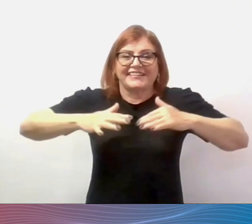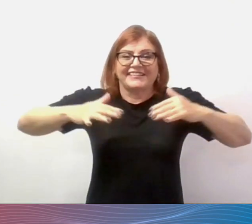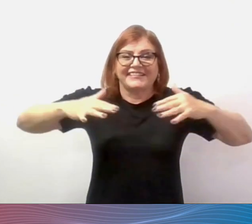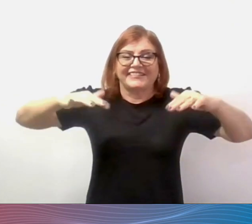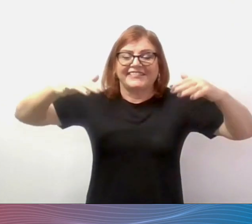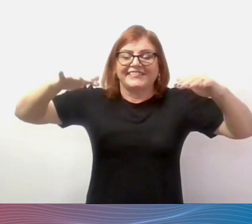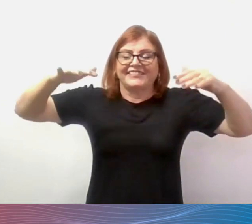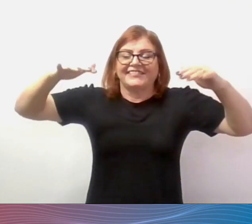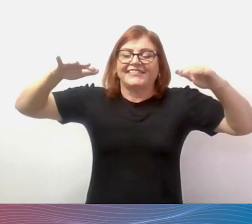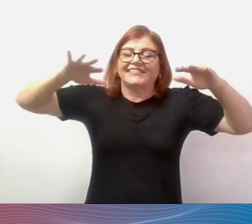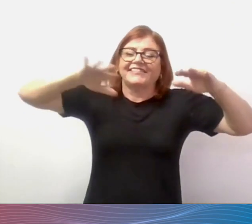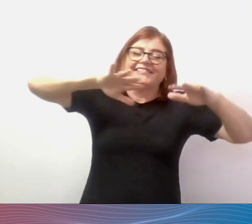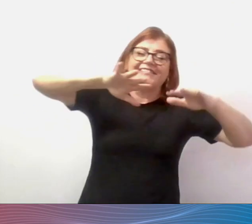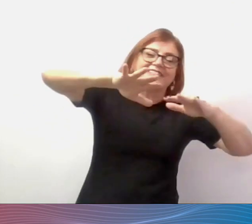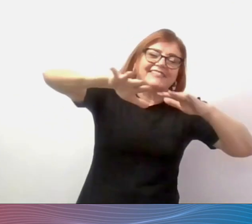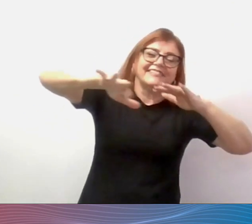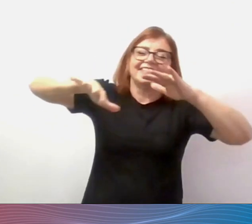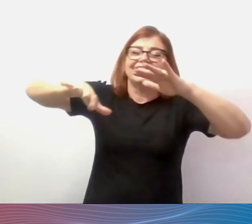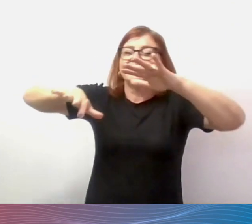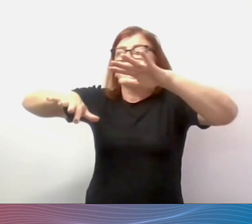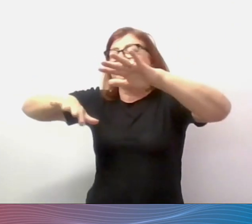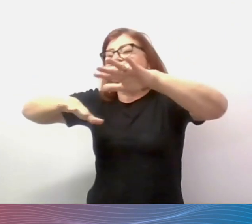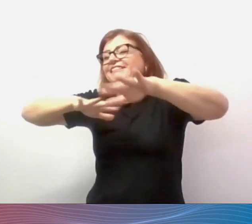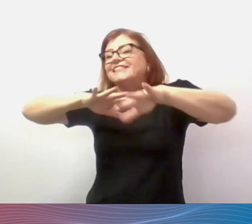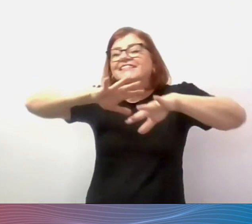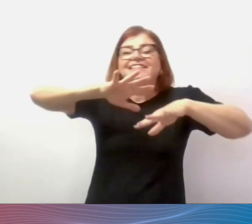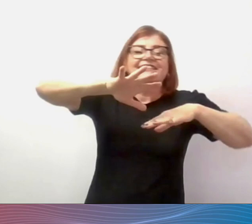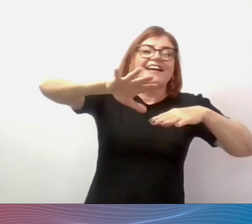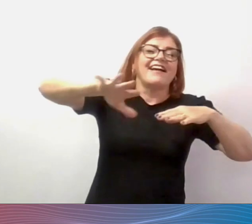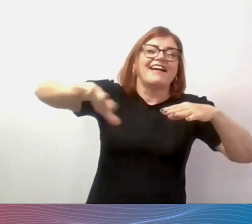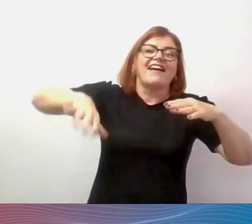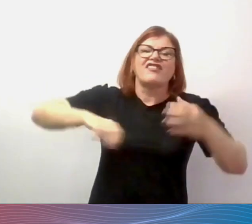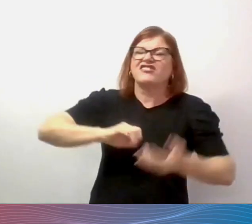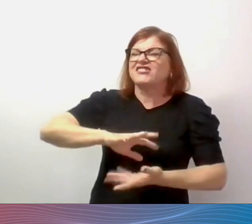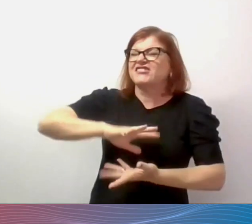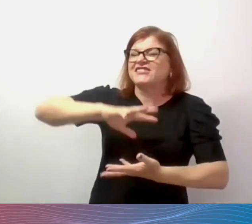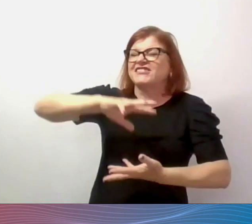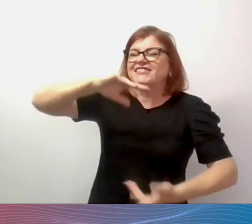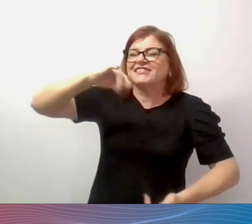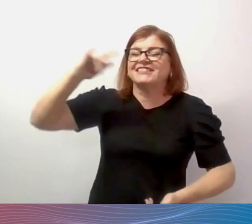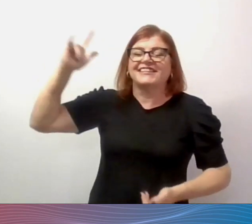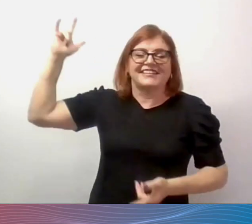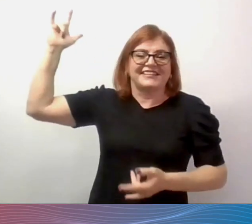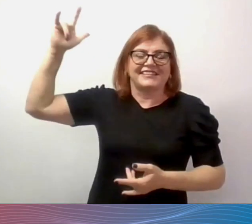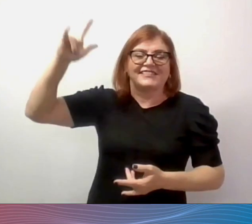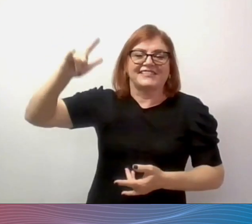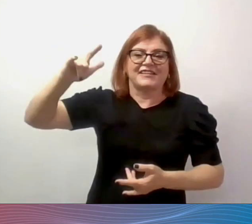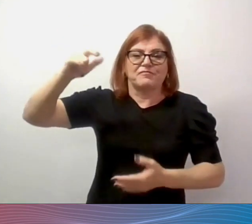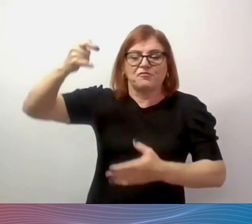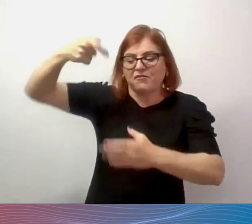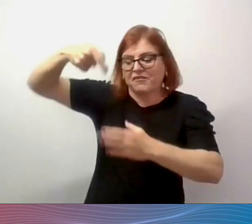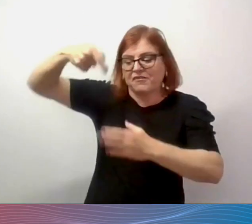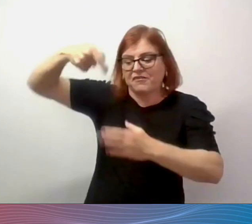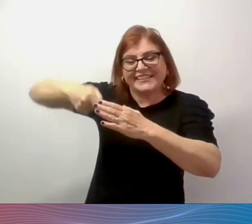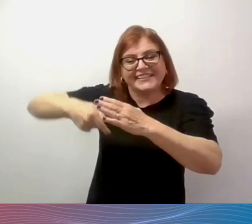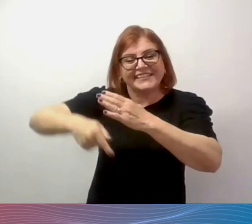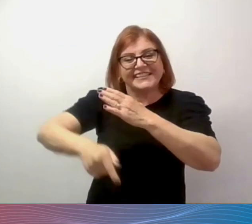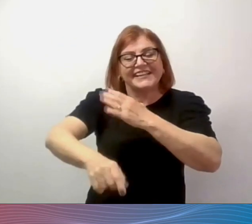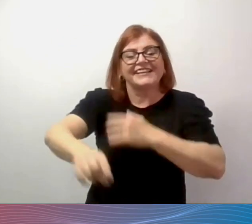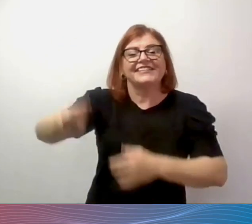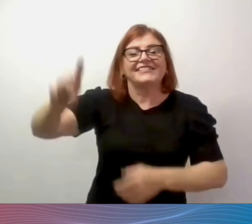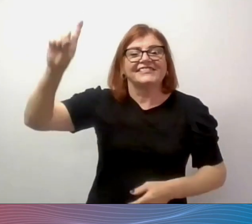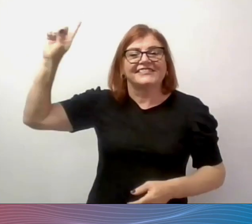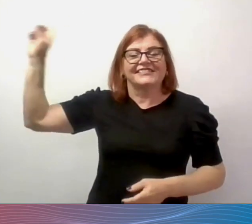of love. Você vai estar imerso em Deus. You will be immersed in God. E Deus é amor. And God